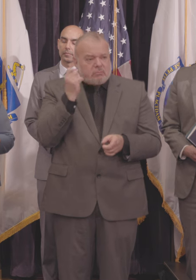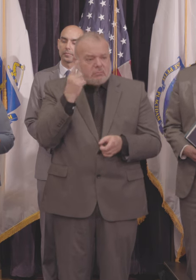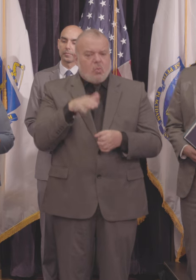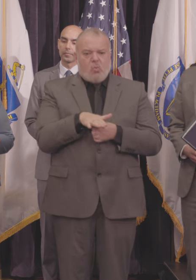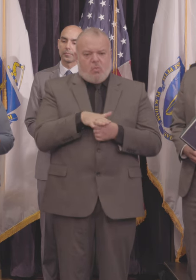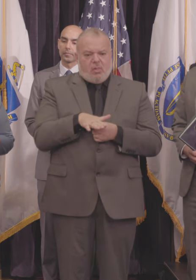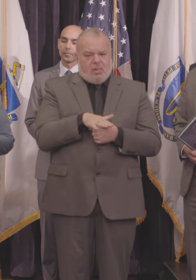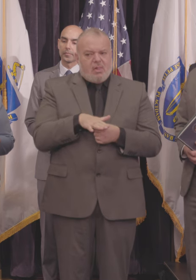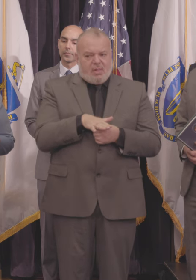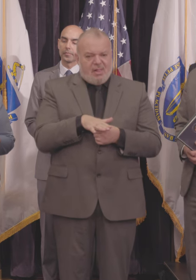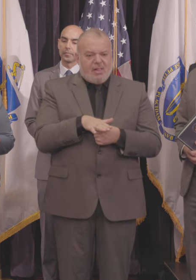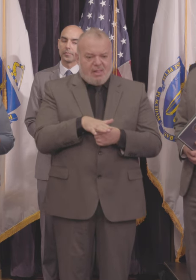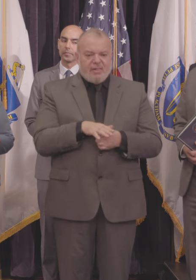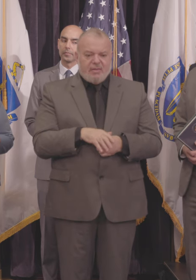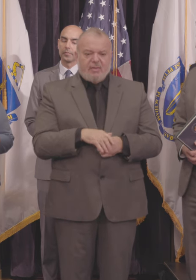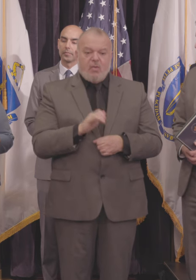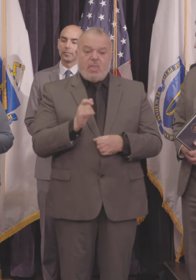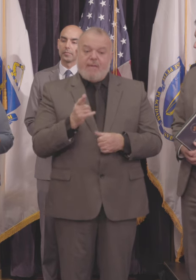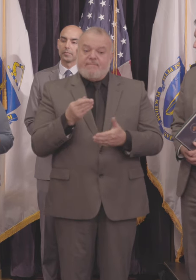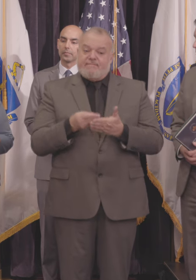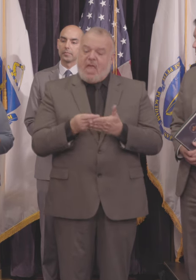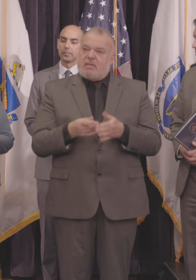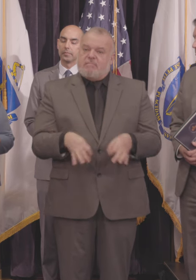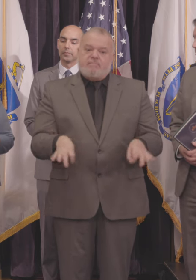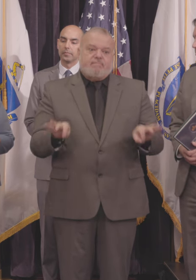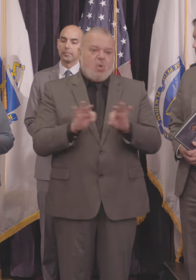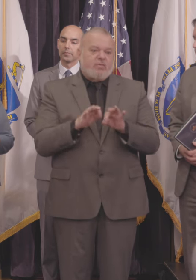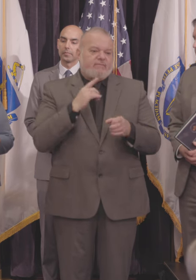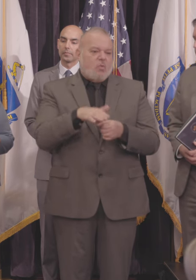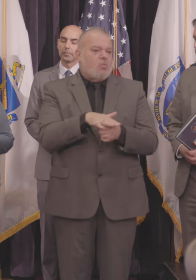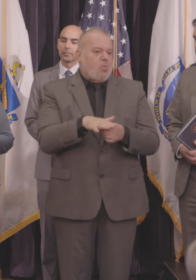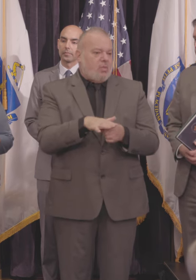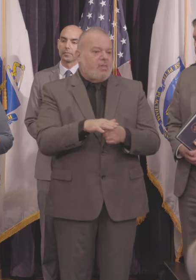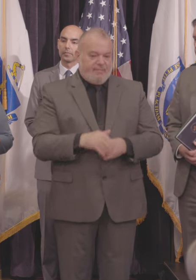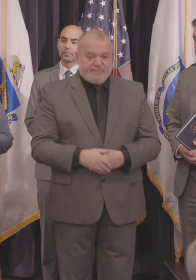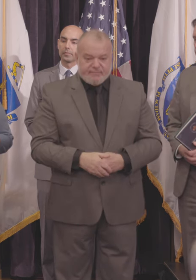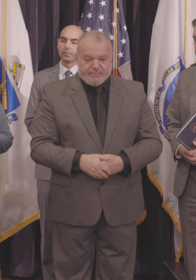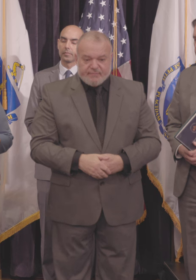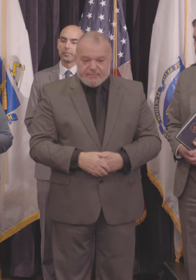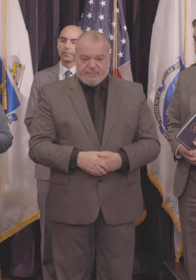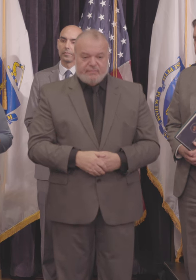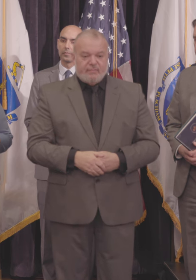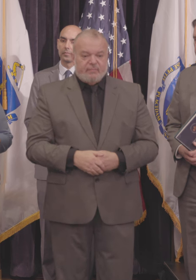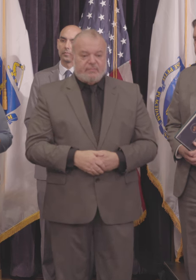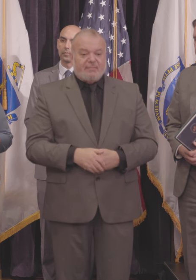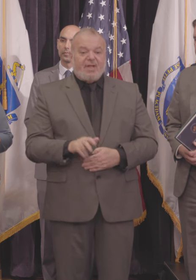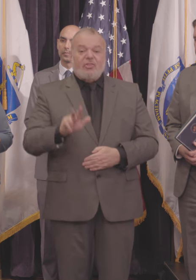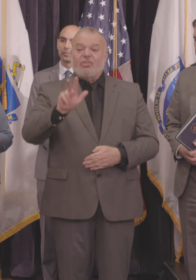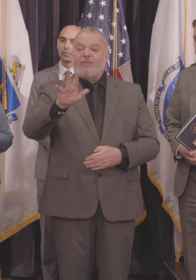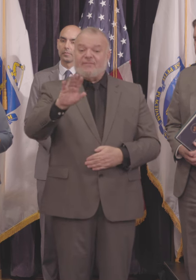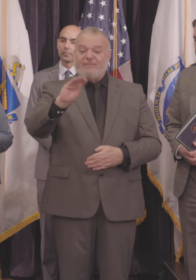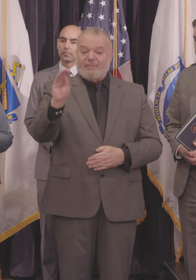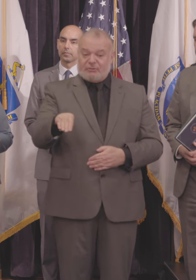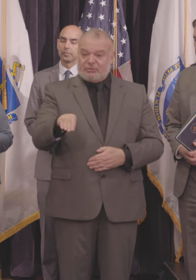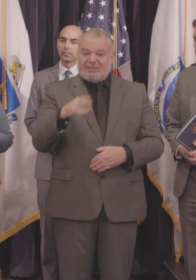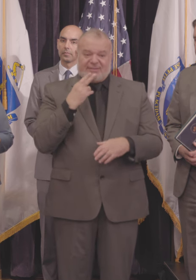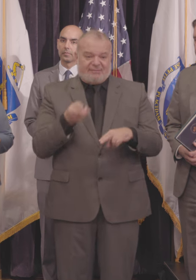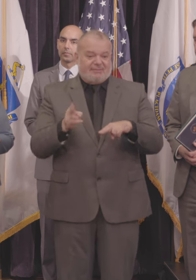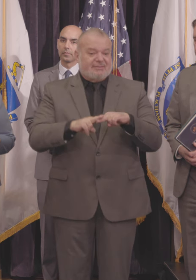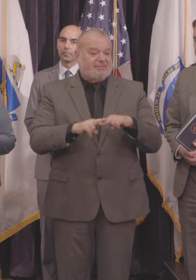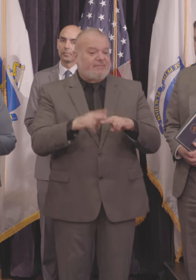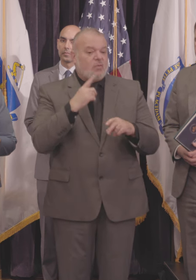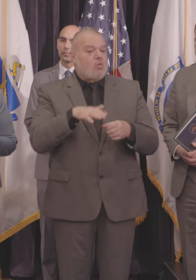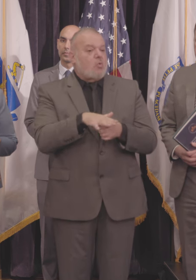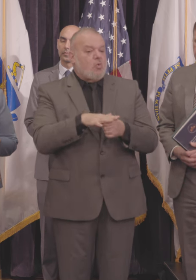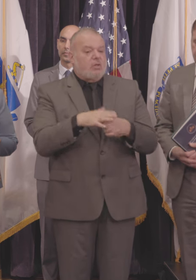and so important. We're also recommending a 35% increase in funding for local resilience projects that protect communities from